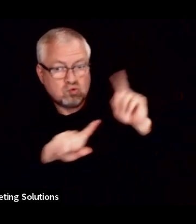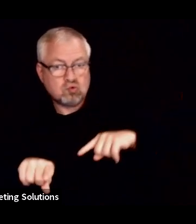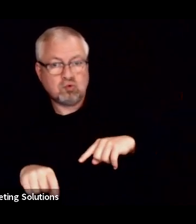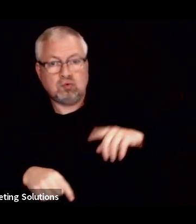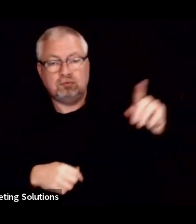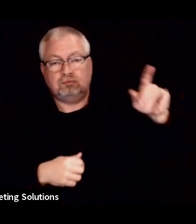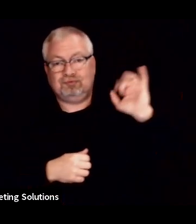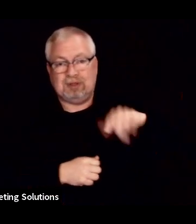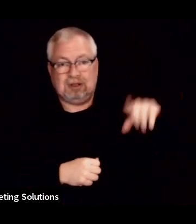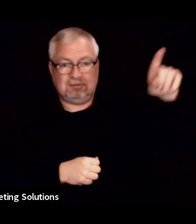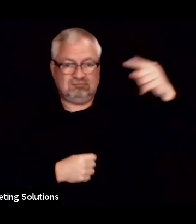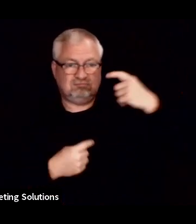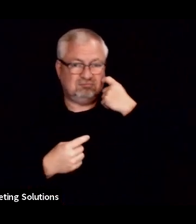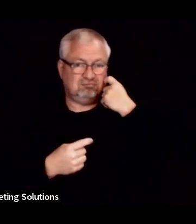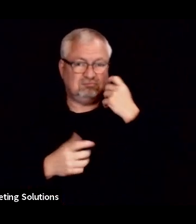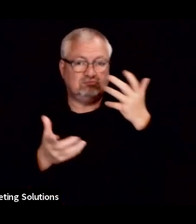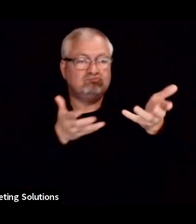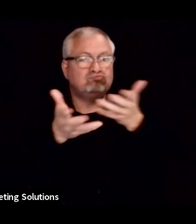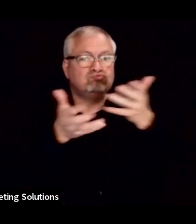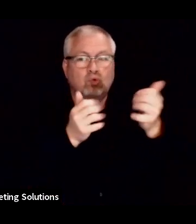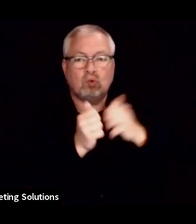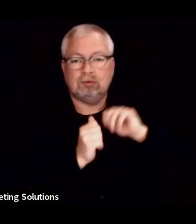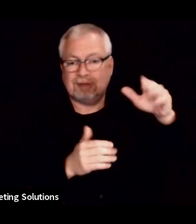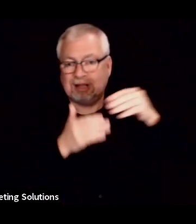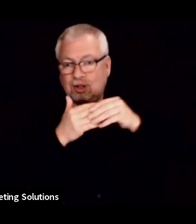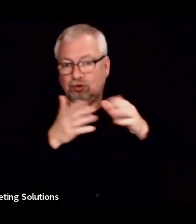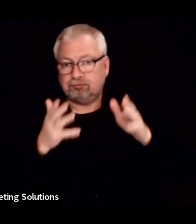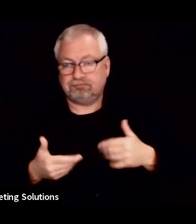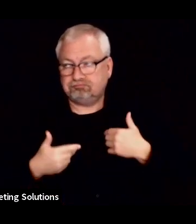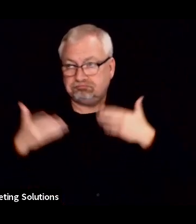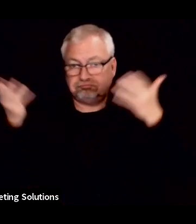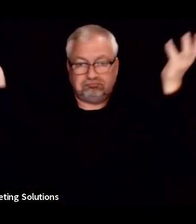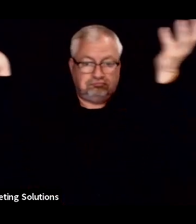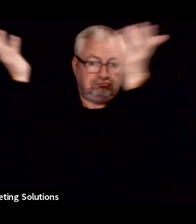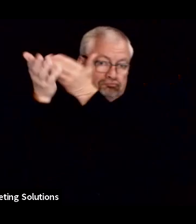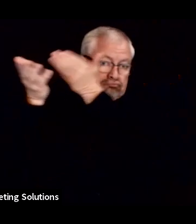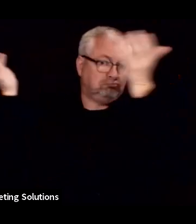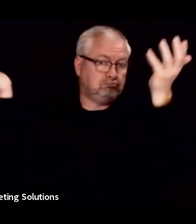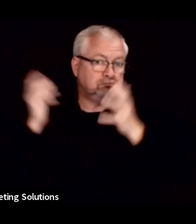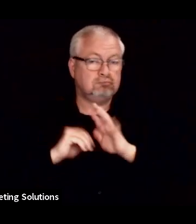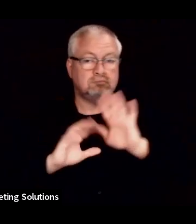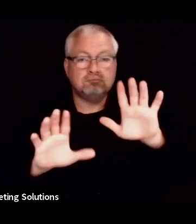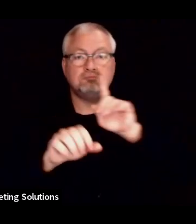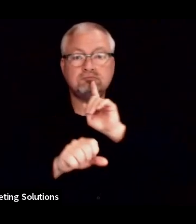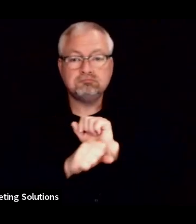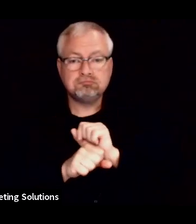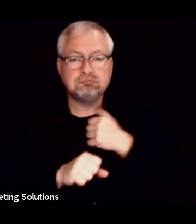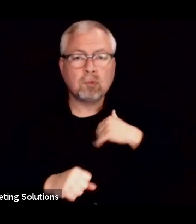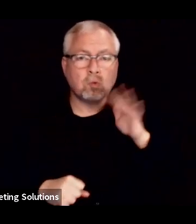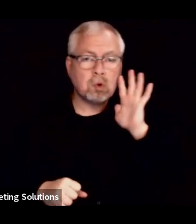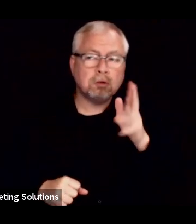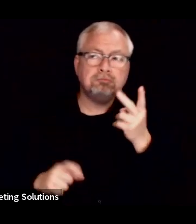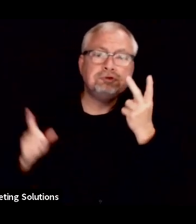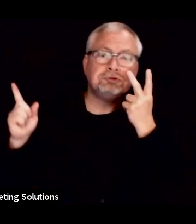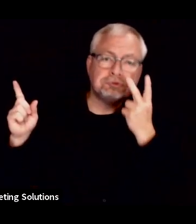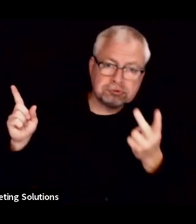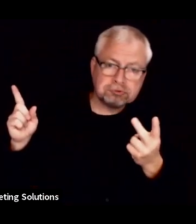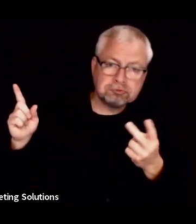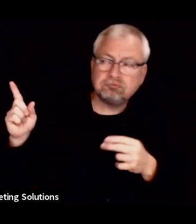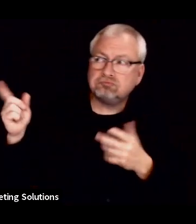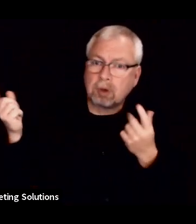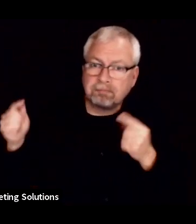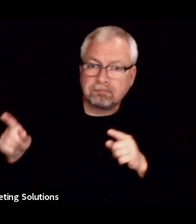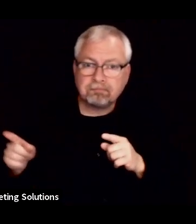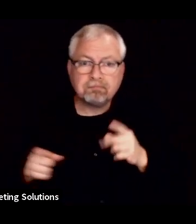with those leaders. So definitely we'll see what the CDC has to say, if anything new.